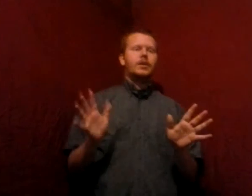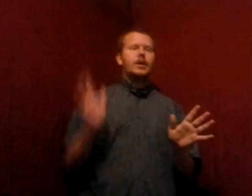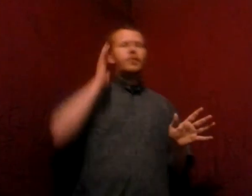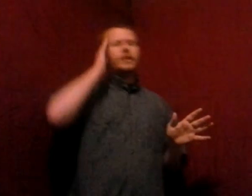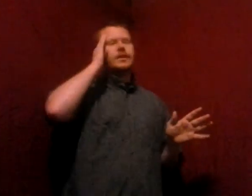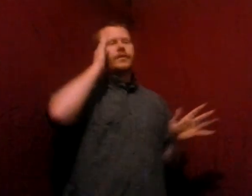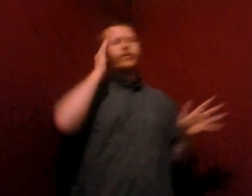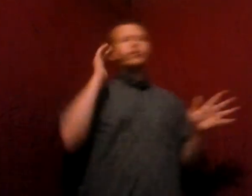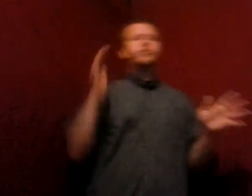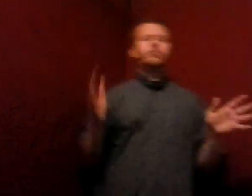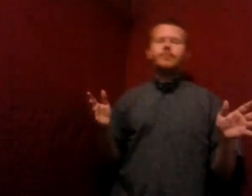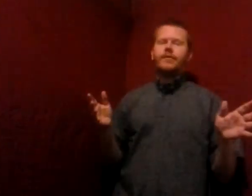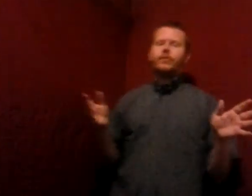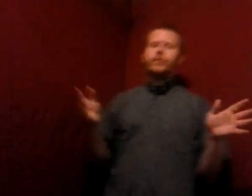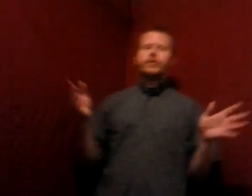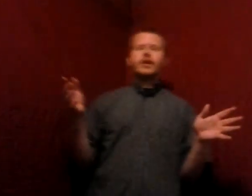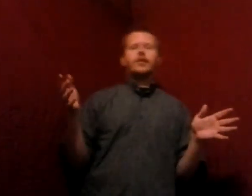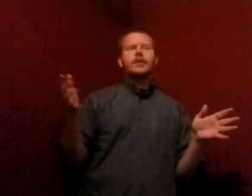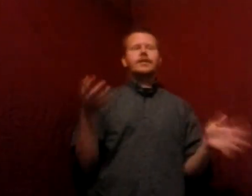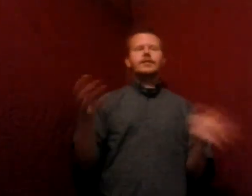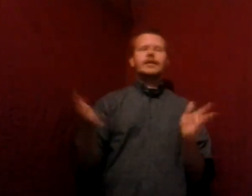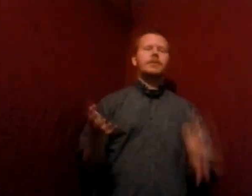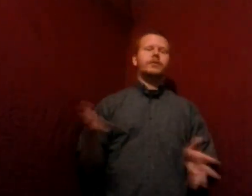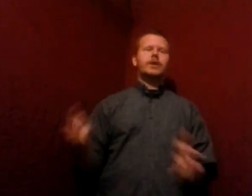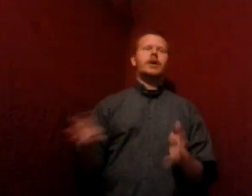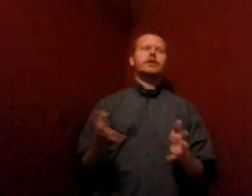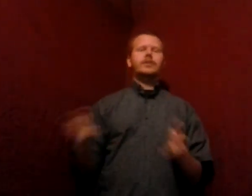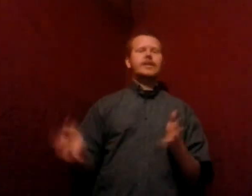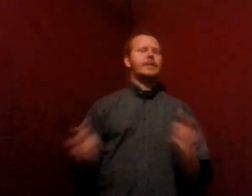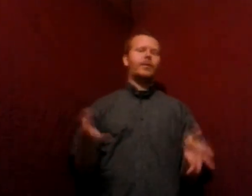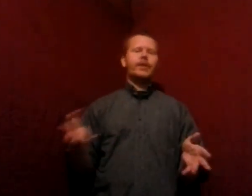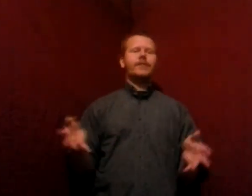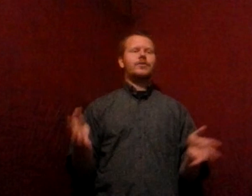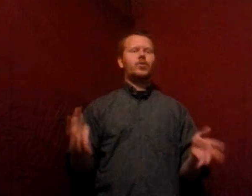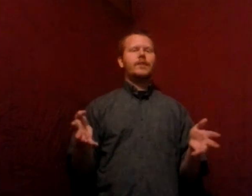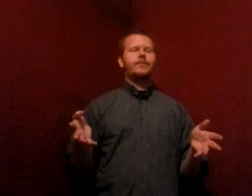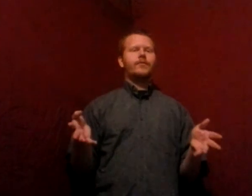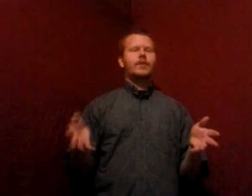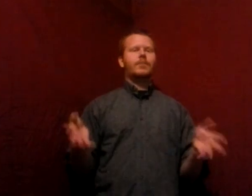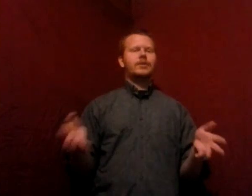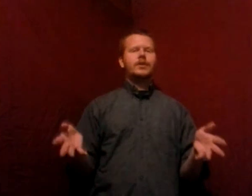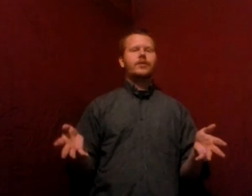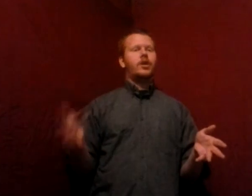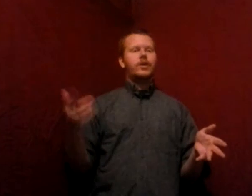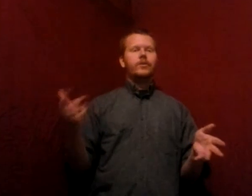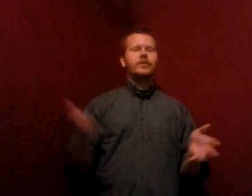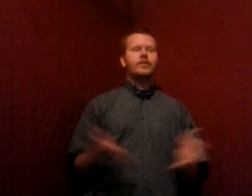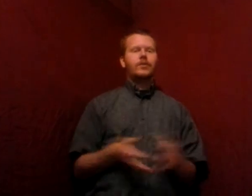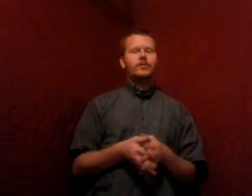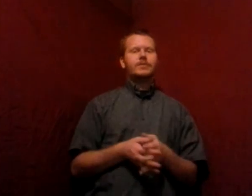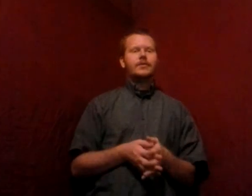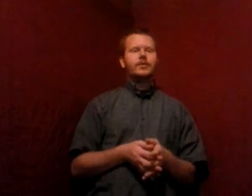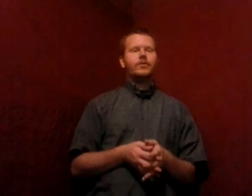but he said if you if you work there singing the same old songs and doing the same old thing for 20 40 plus years you deserve a little respect too